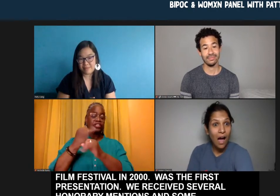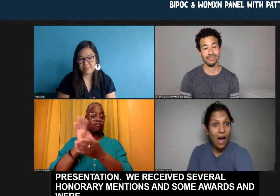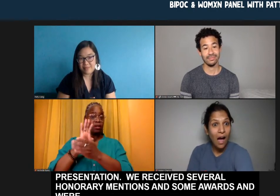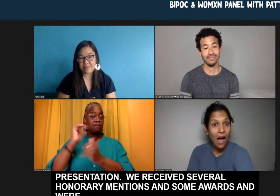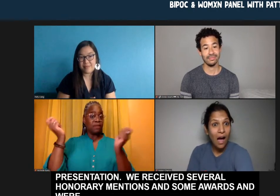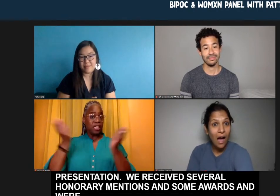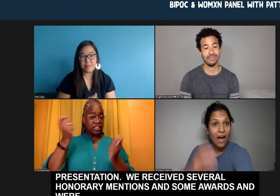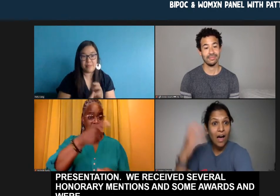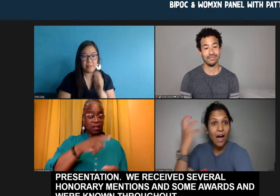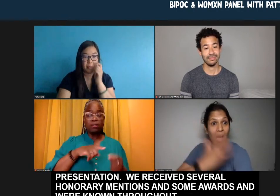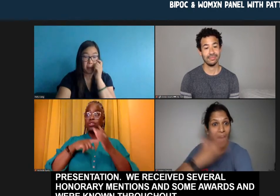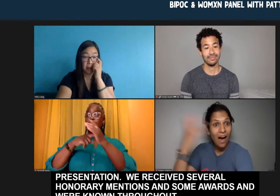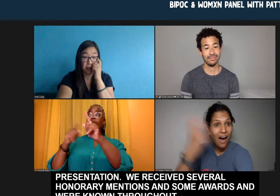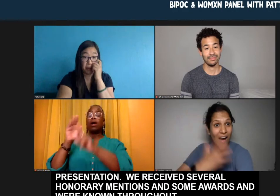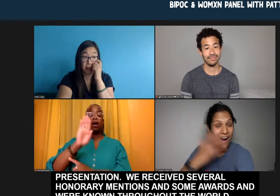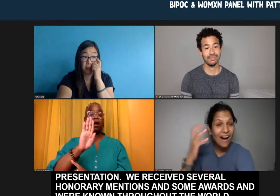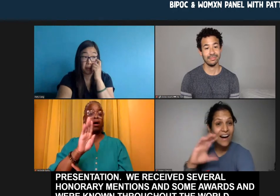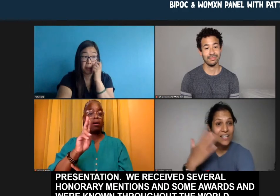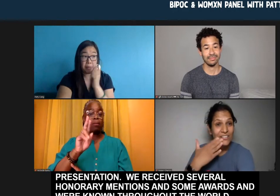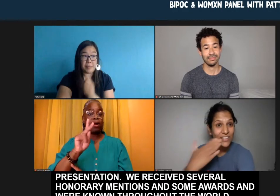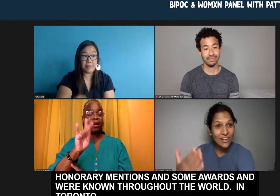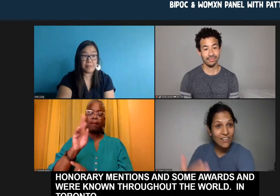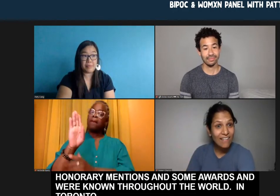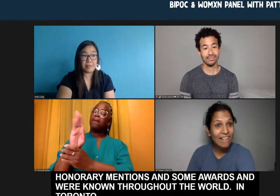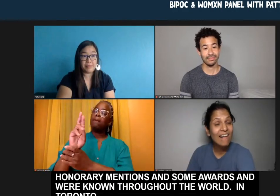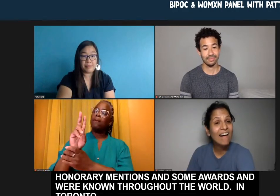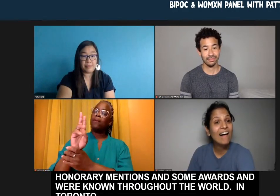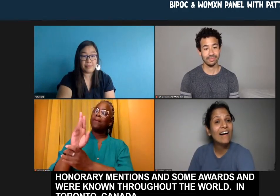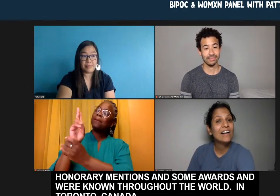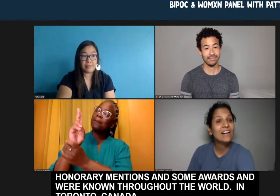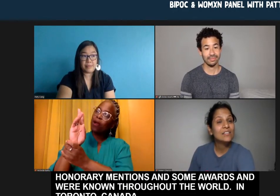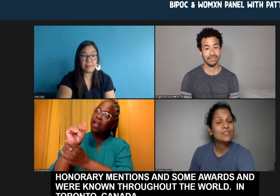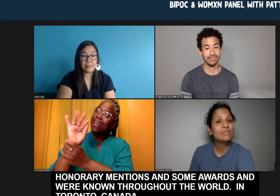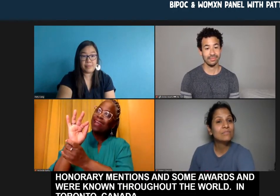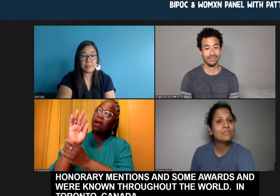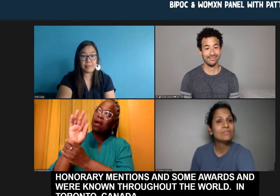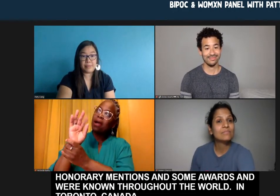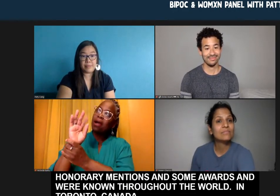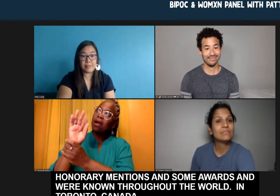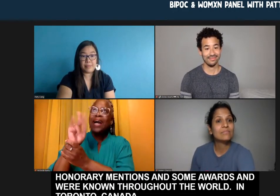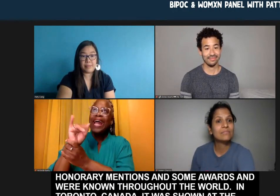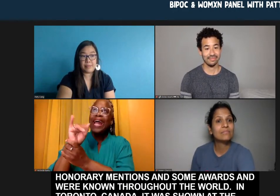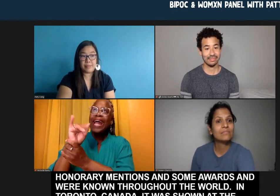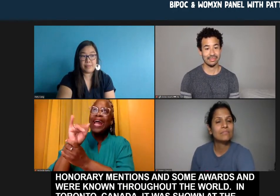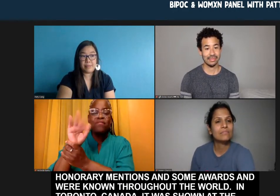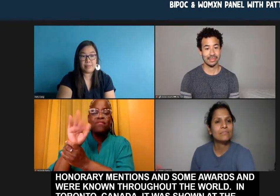Canada, it was shown at the Toronto Film Festival. Same thing with